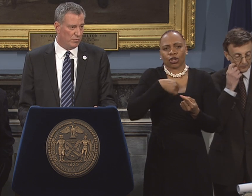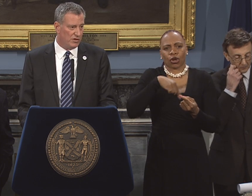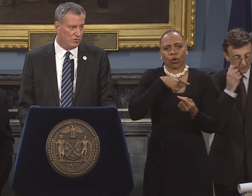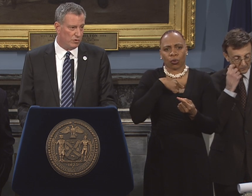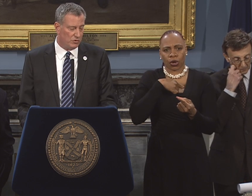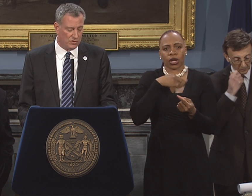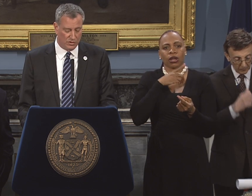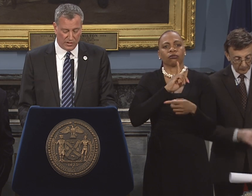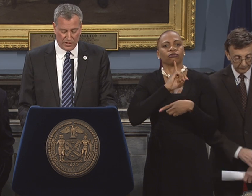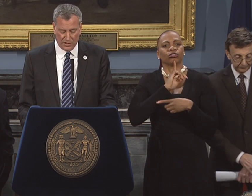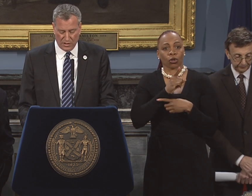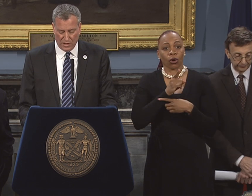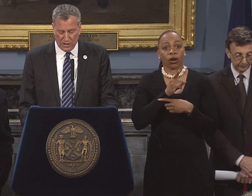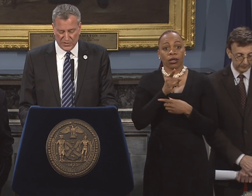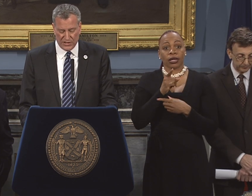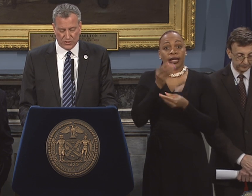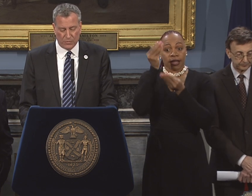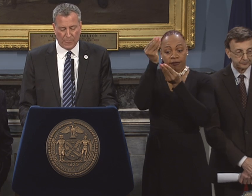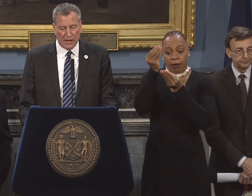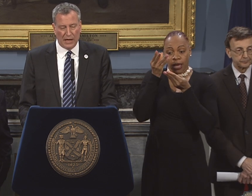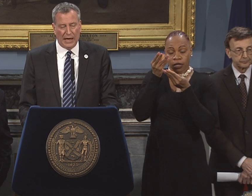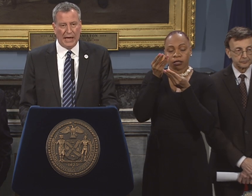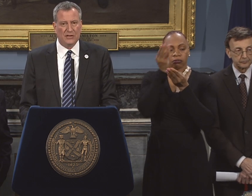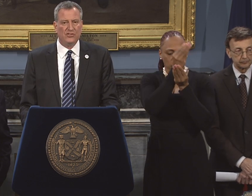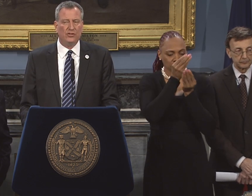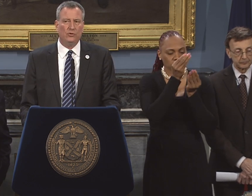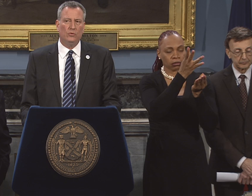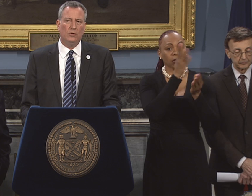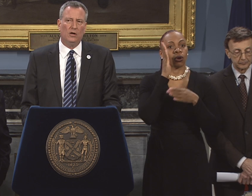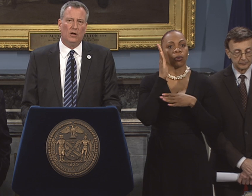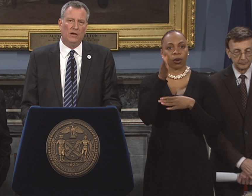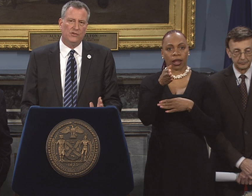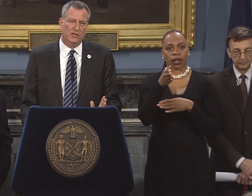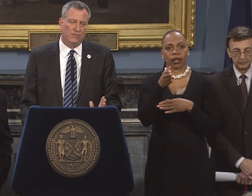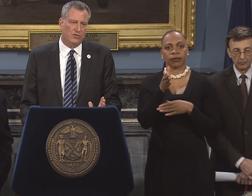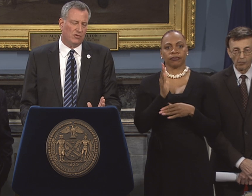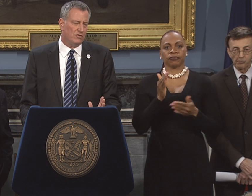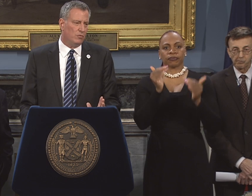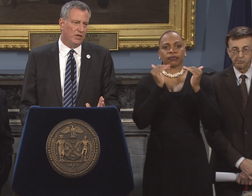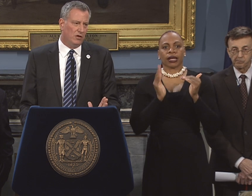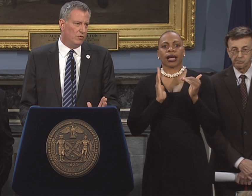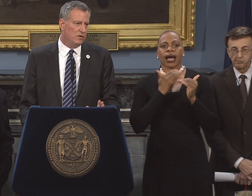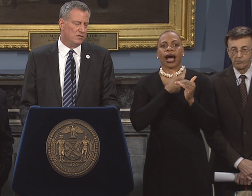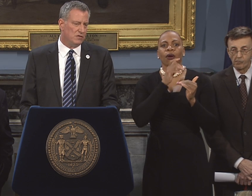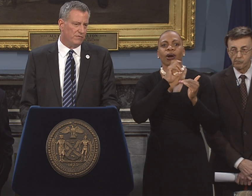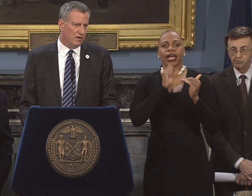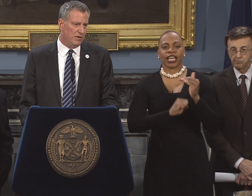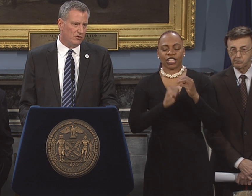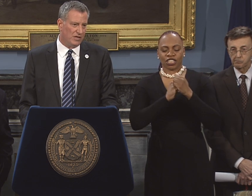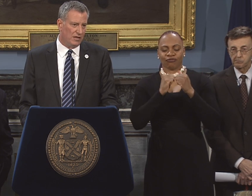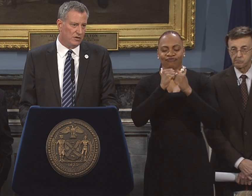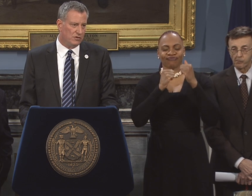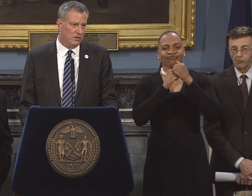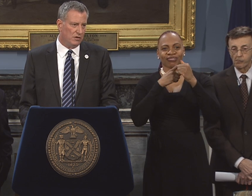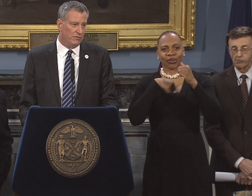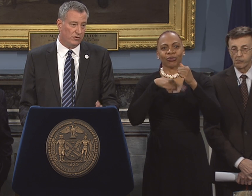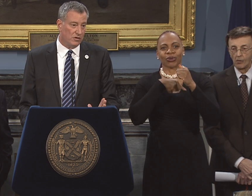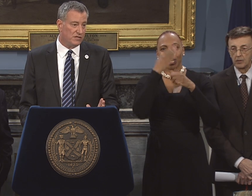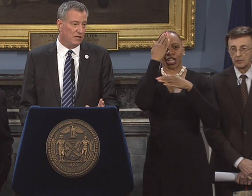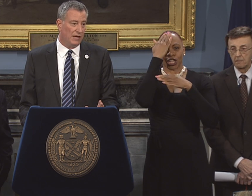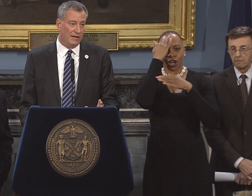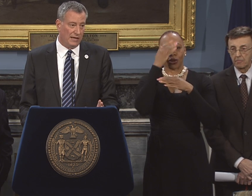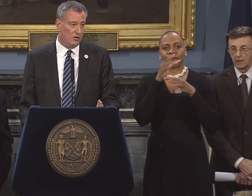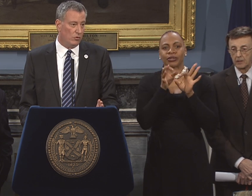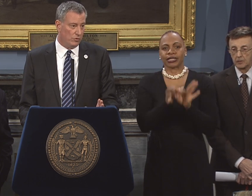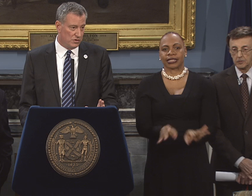additional information, we will certainly update you. As to our aging infrastructure, we know this is a fundamental challenge for New